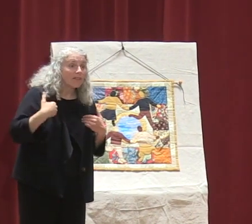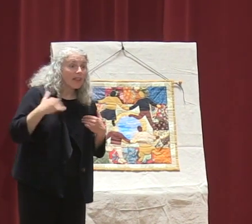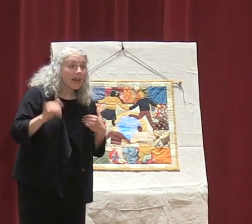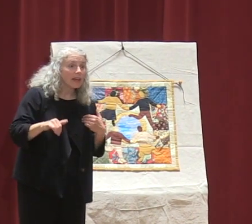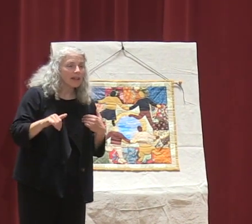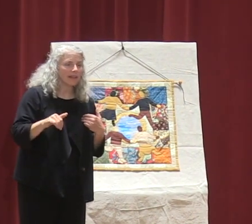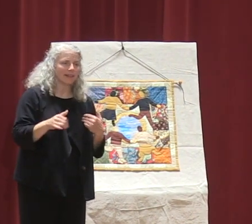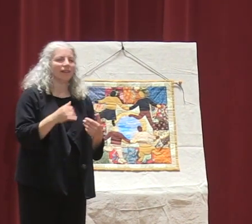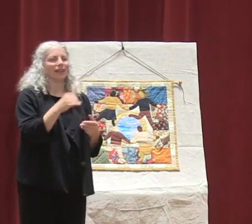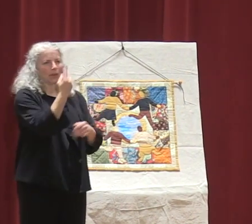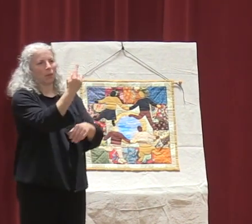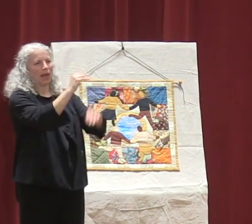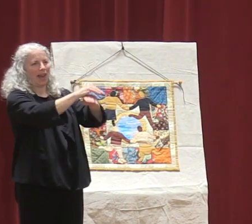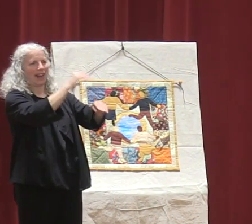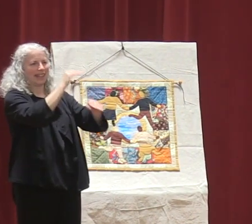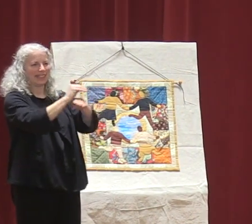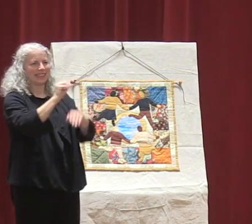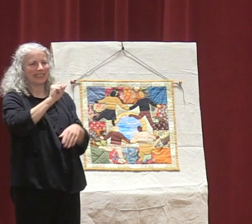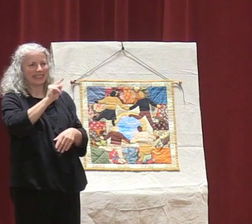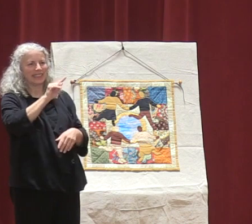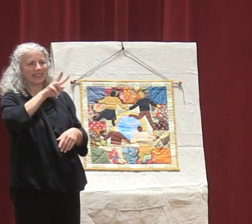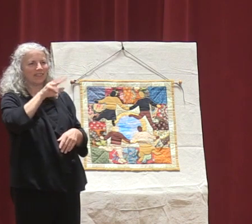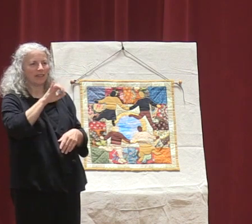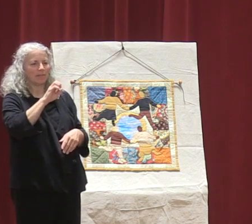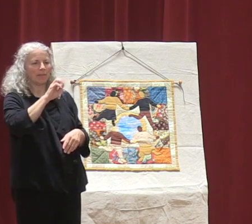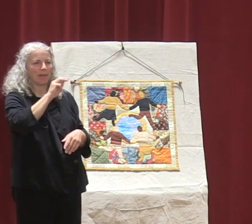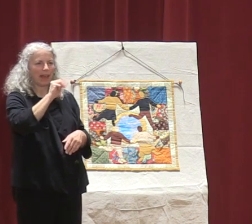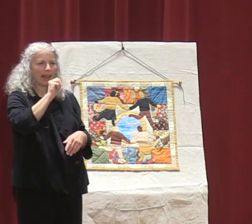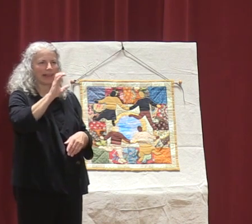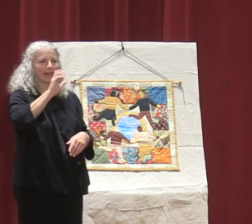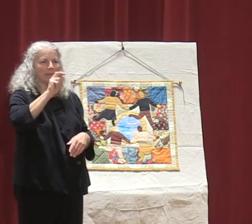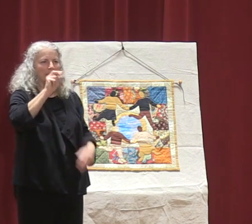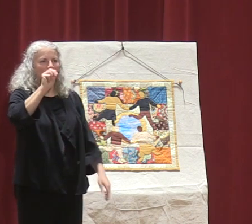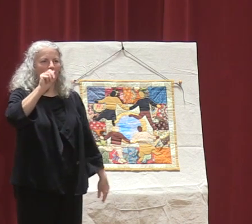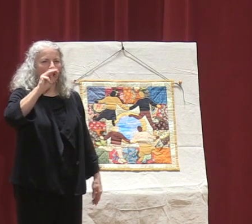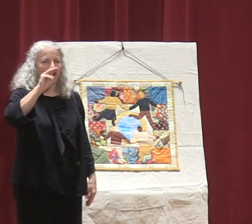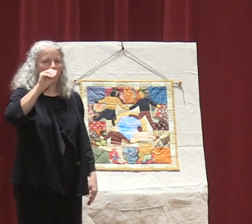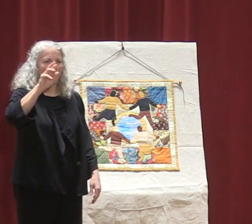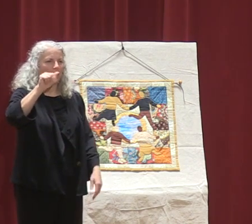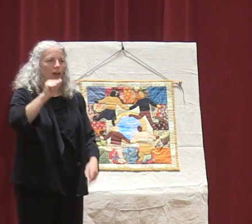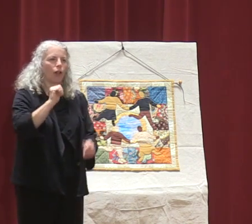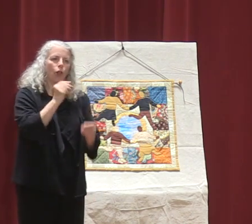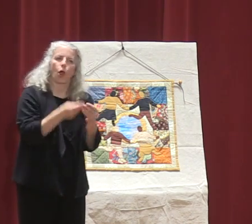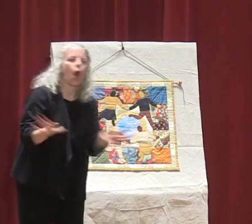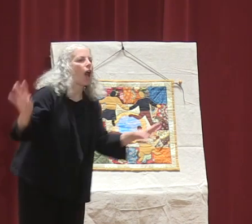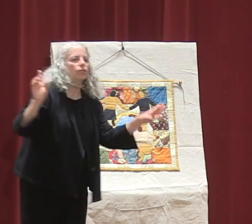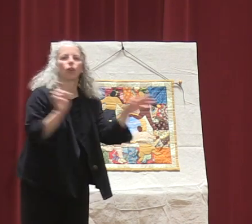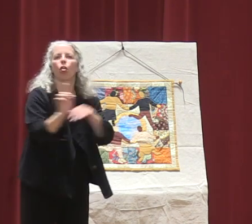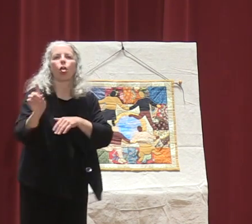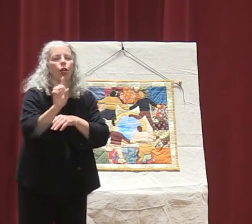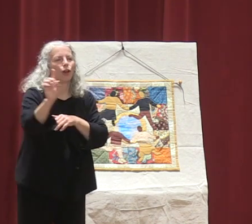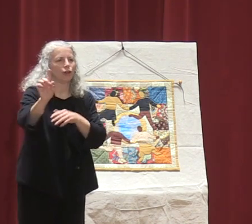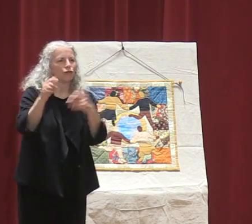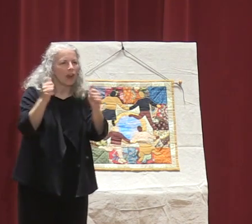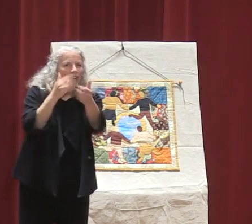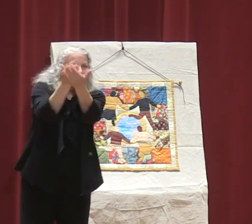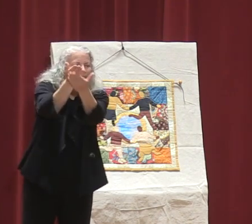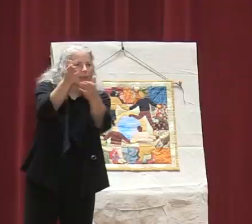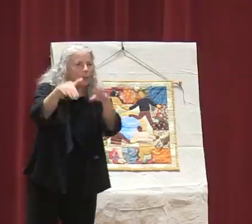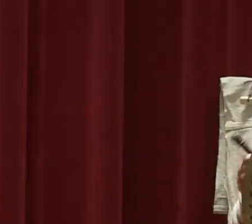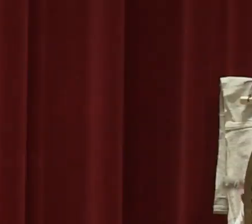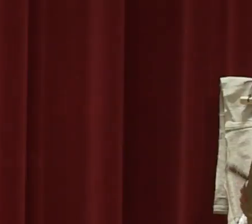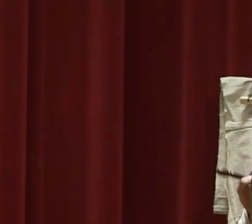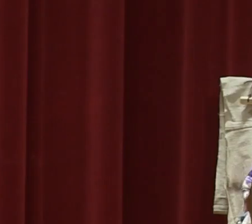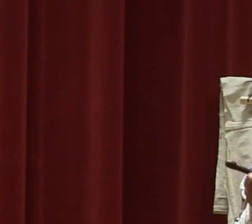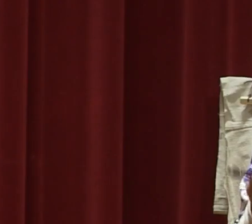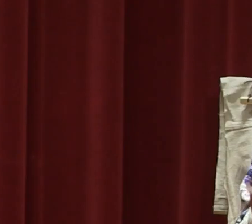night that Stevie McNamara got lost on his way to the wedding.